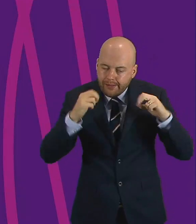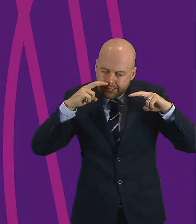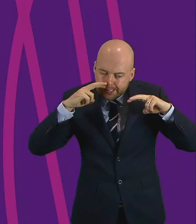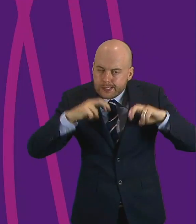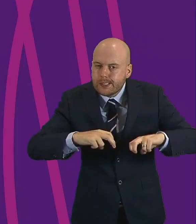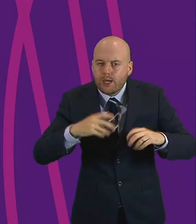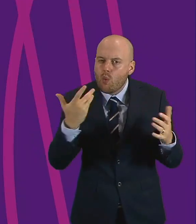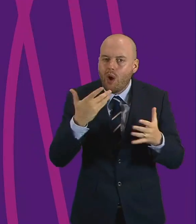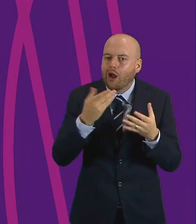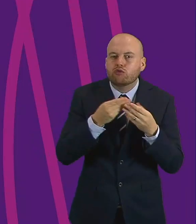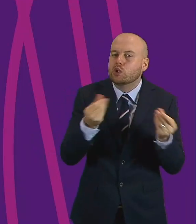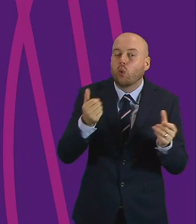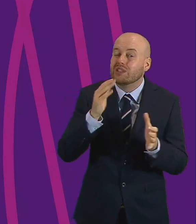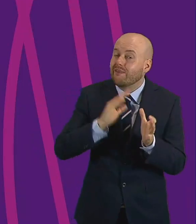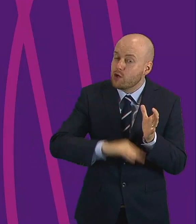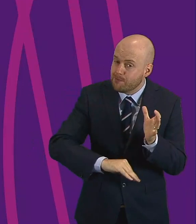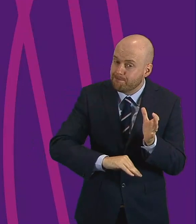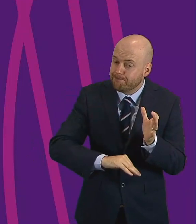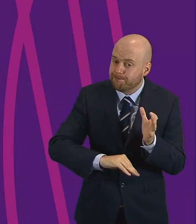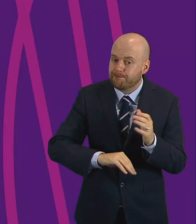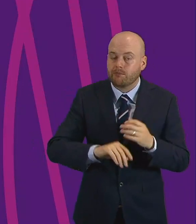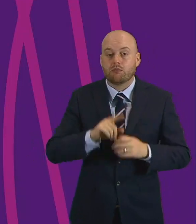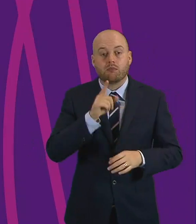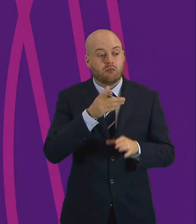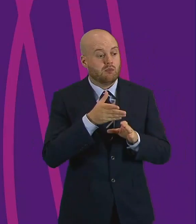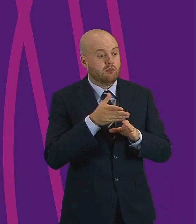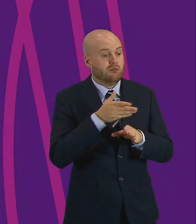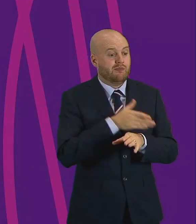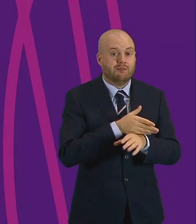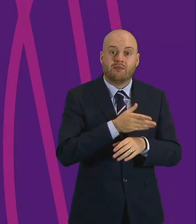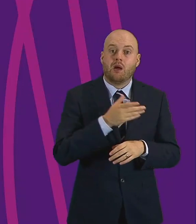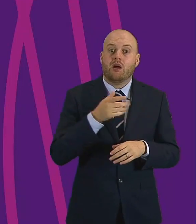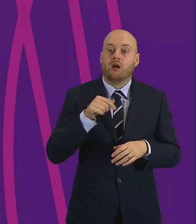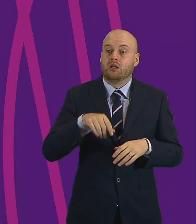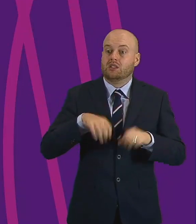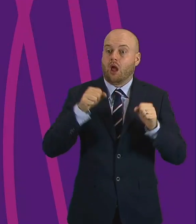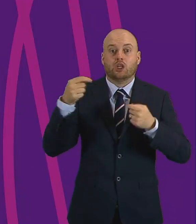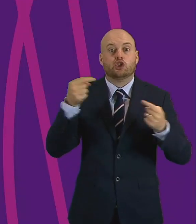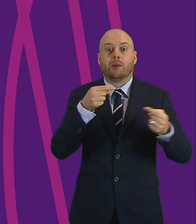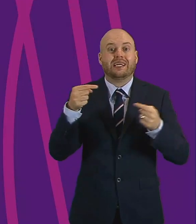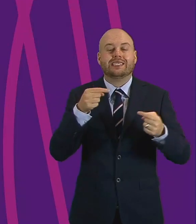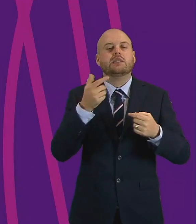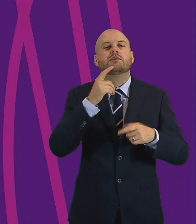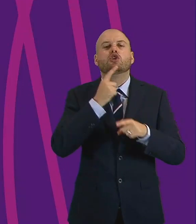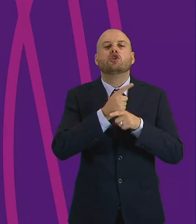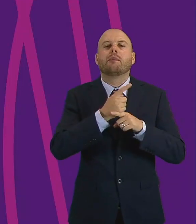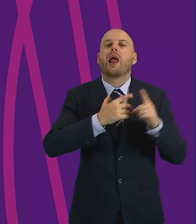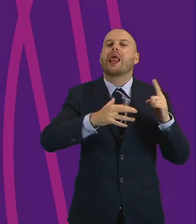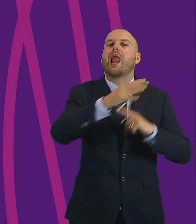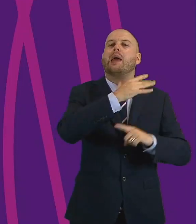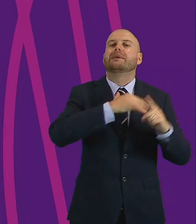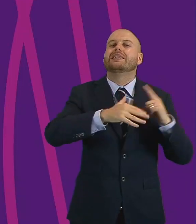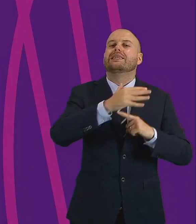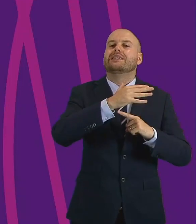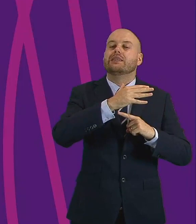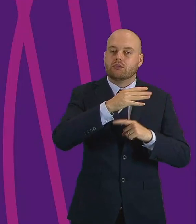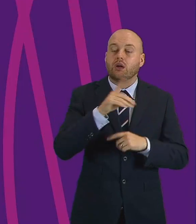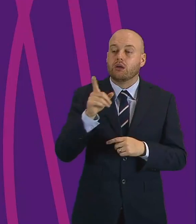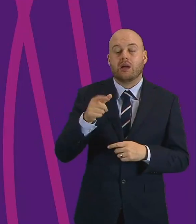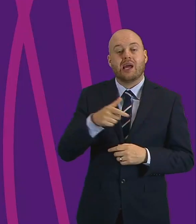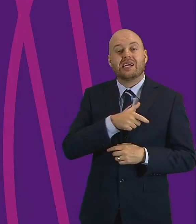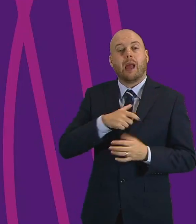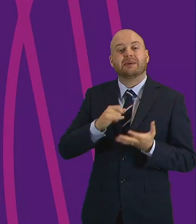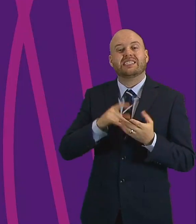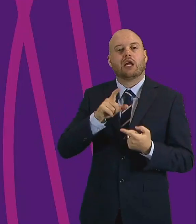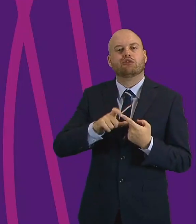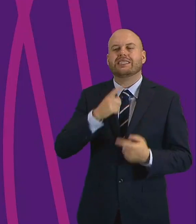last climate statement we had just a few minutes ago before we started this debate, there were hints dropped by the Cabinet Secretary there might be more investment. What